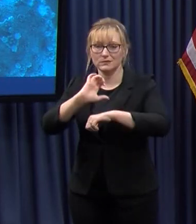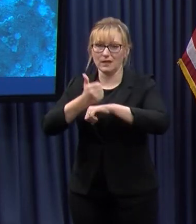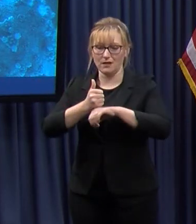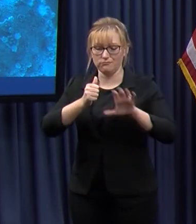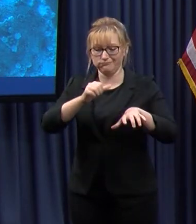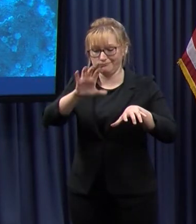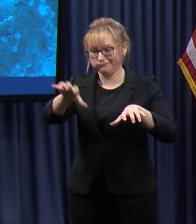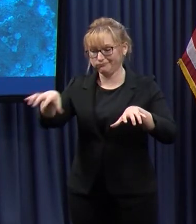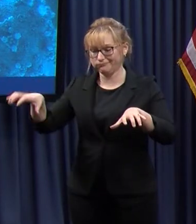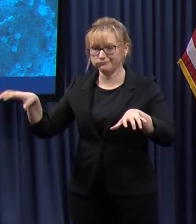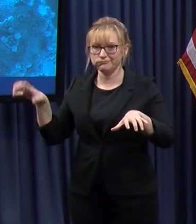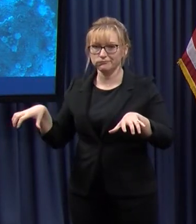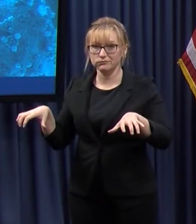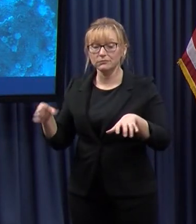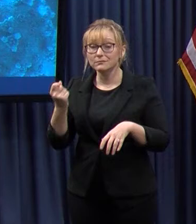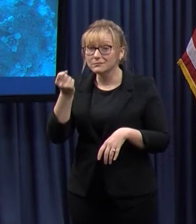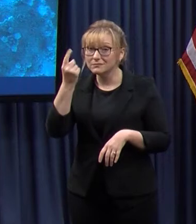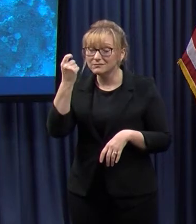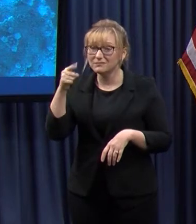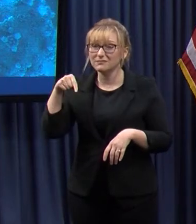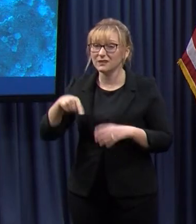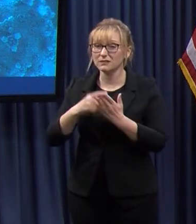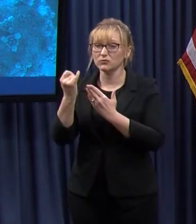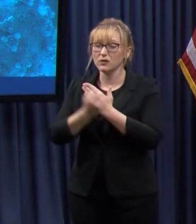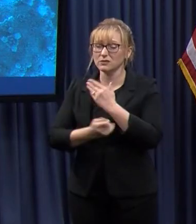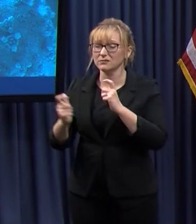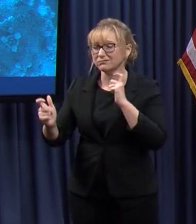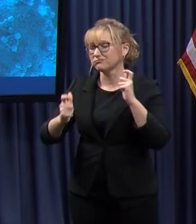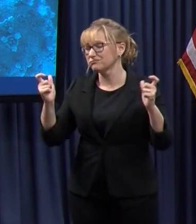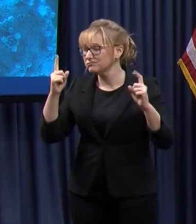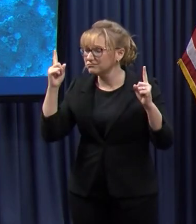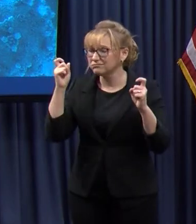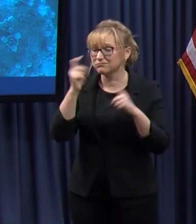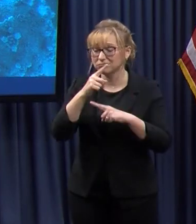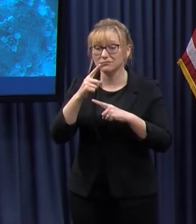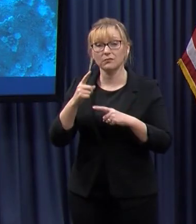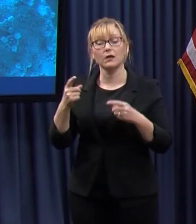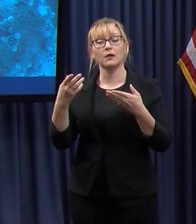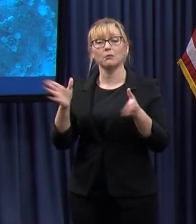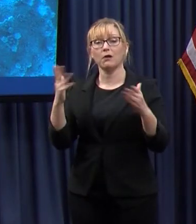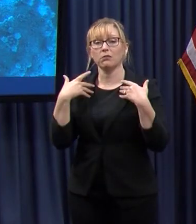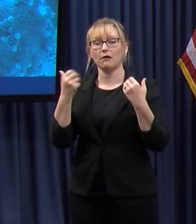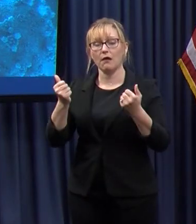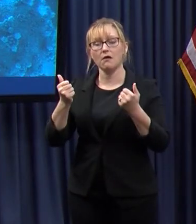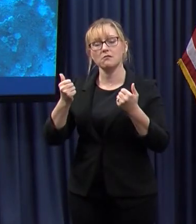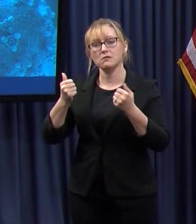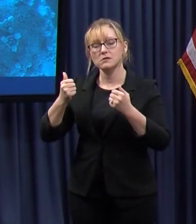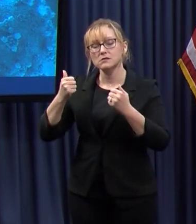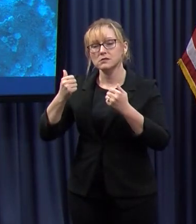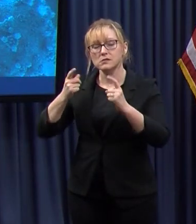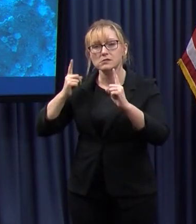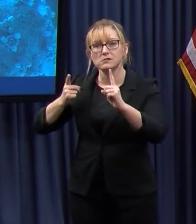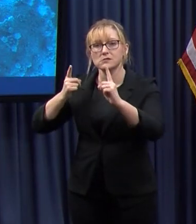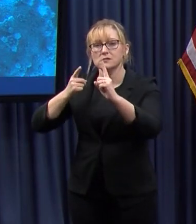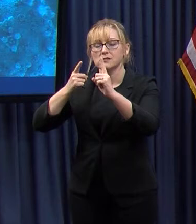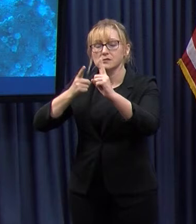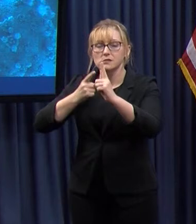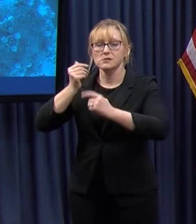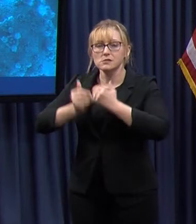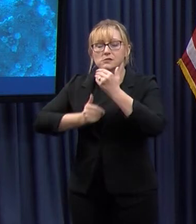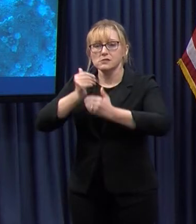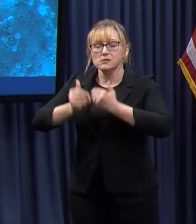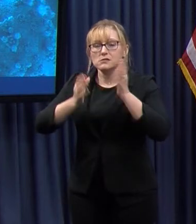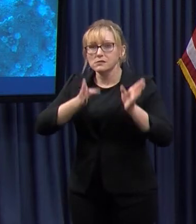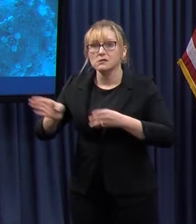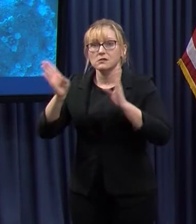sites. This is a Herculean effort, and public health has been working towards this for months. We have taken all the